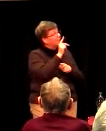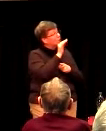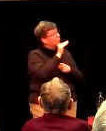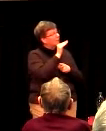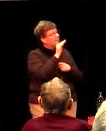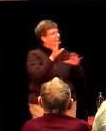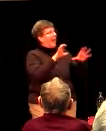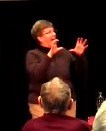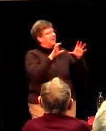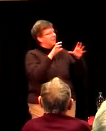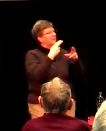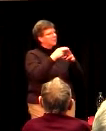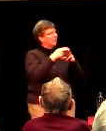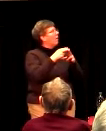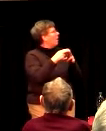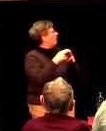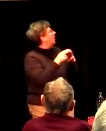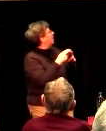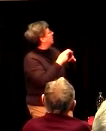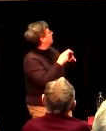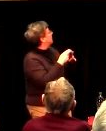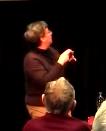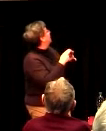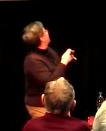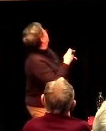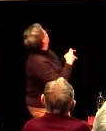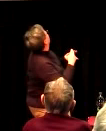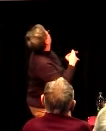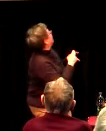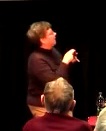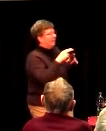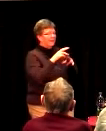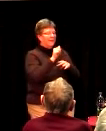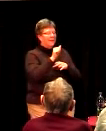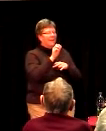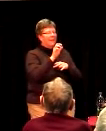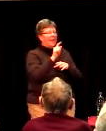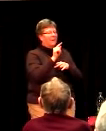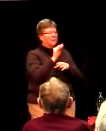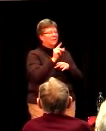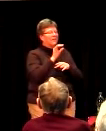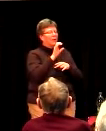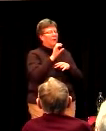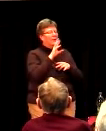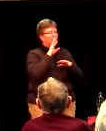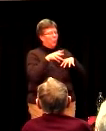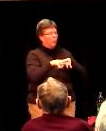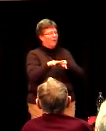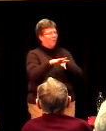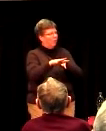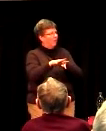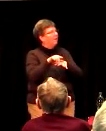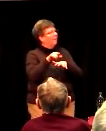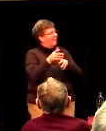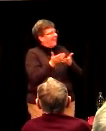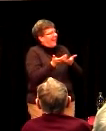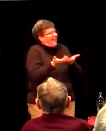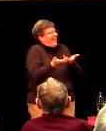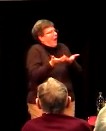active, we call it an atmospheric river. And these rivers transport amazing amounts of water in